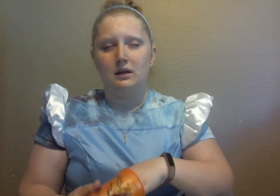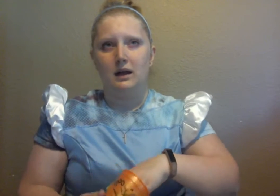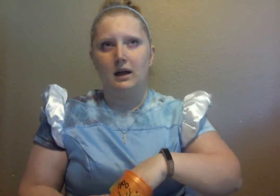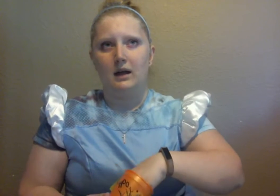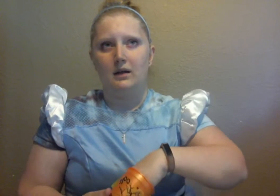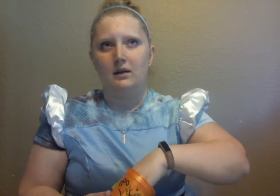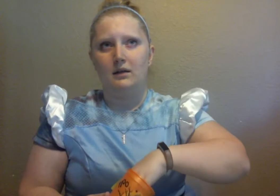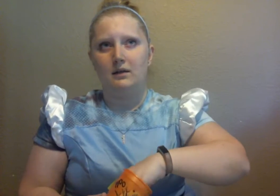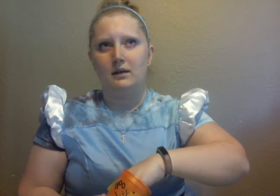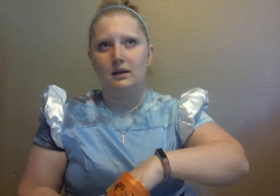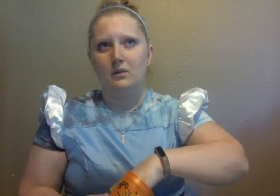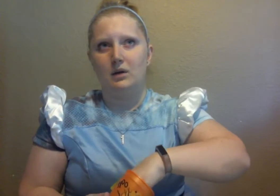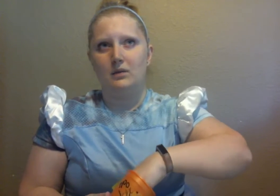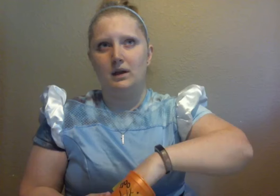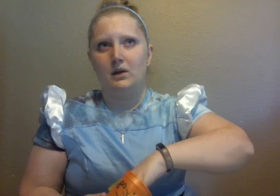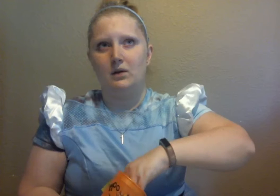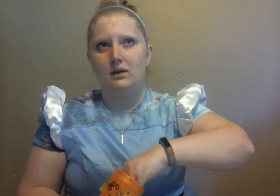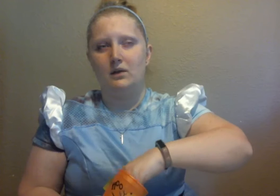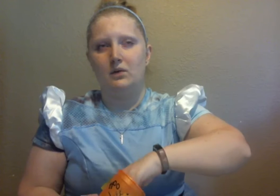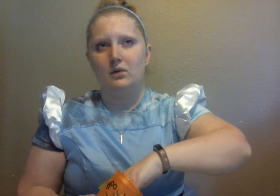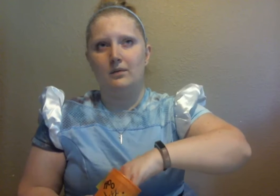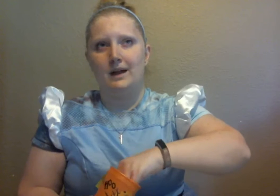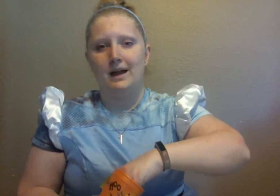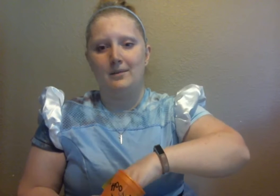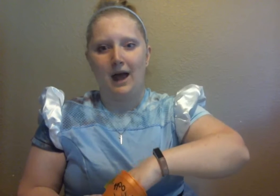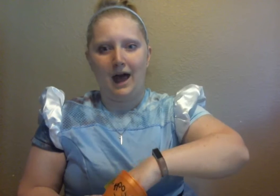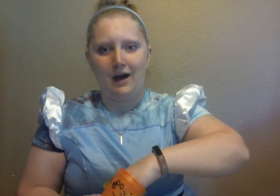Okay, let's see. What are we going to grab out?